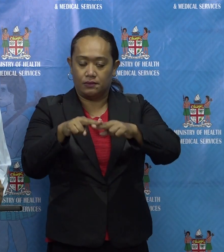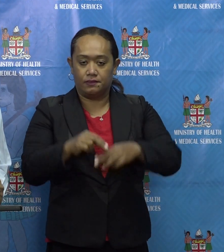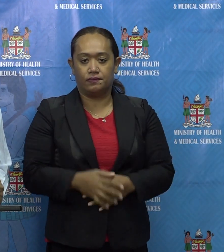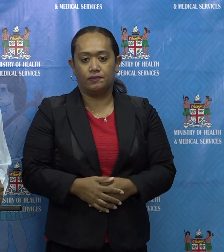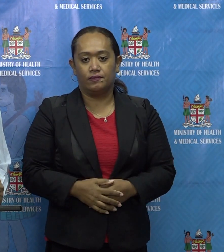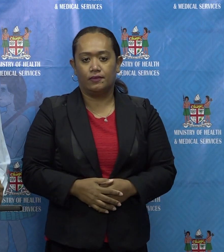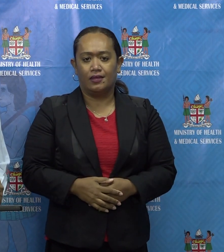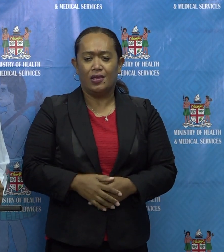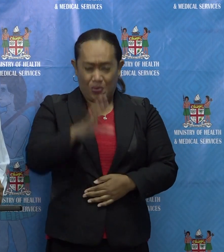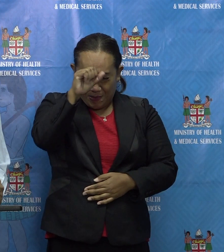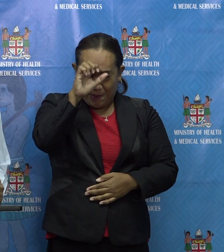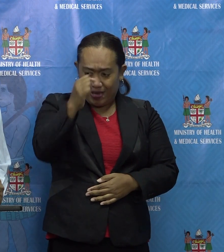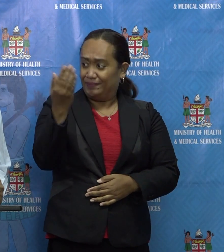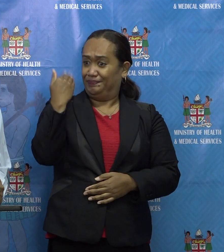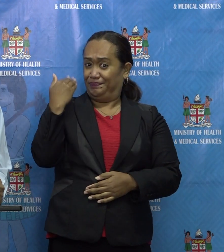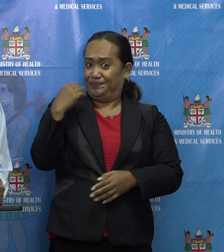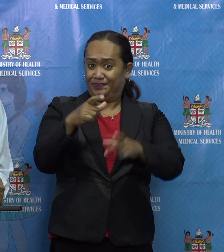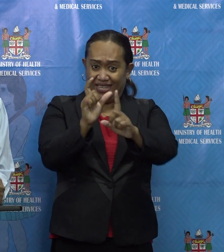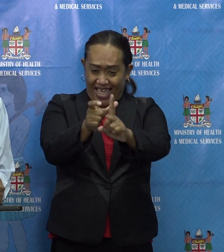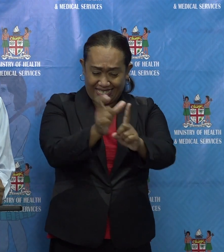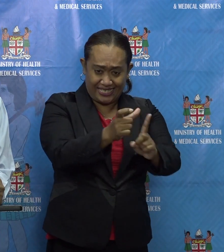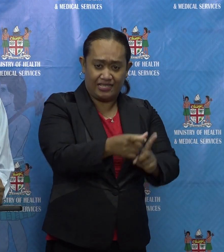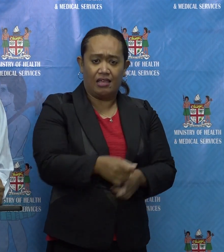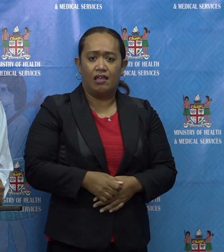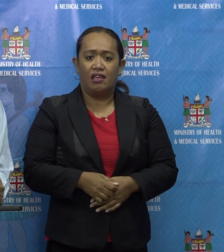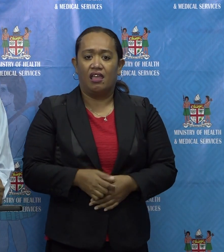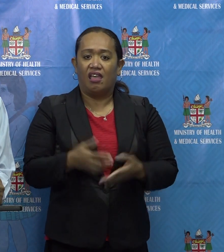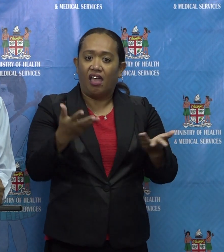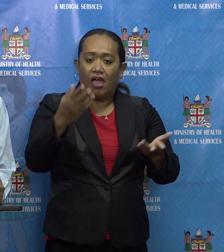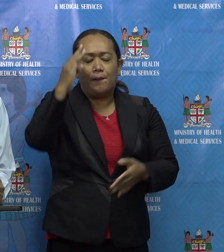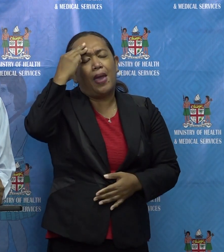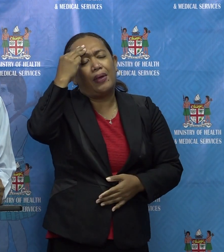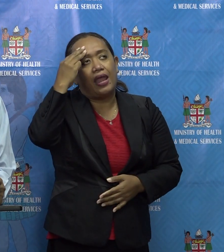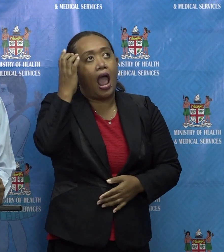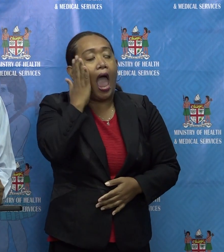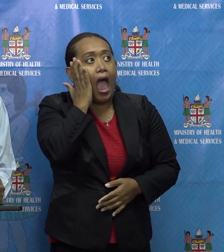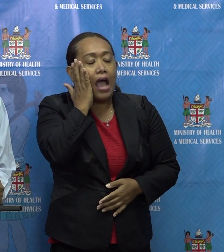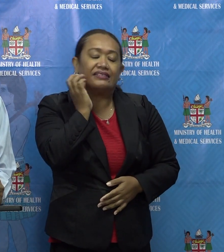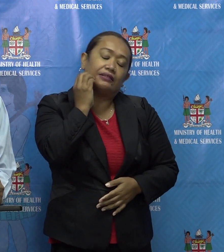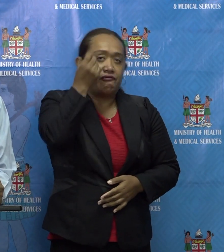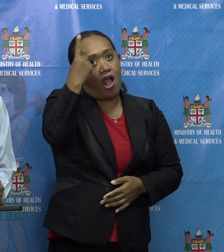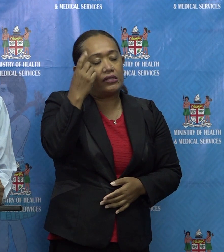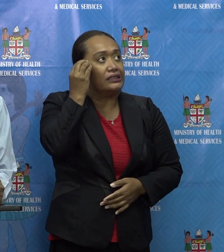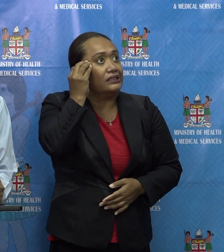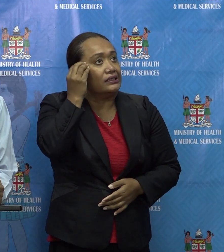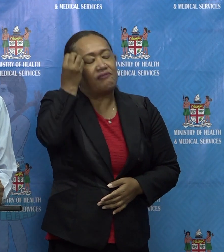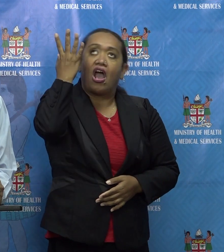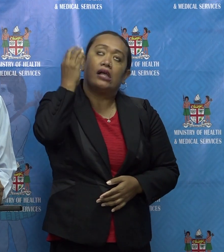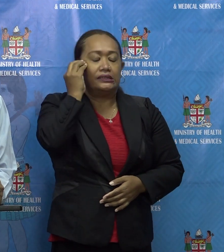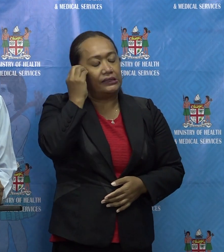Some of our recent cases have shown us how unreliable a person's memory can be during a contact tracing